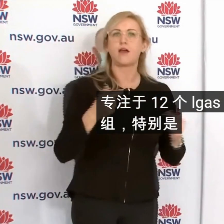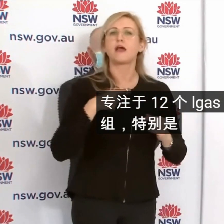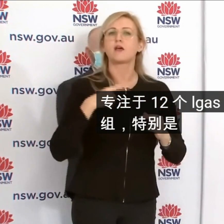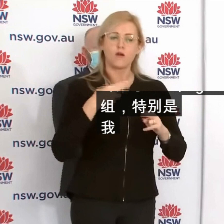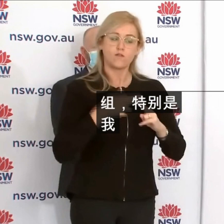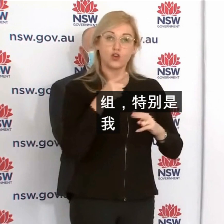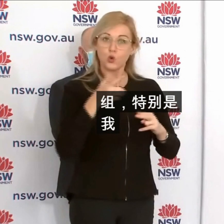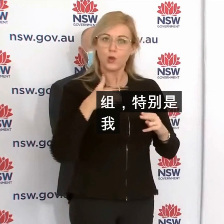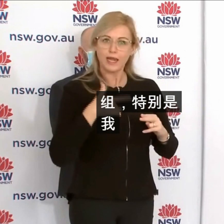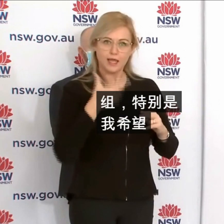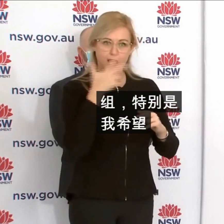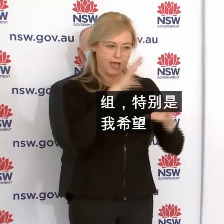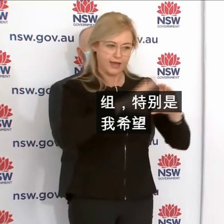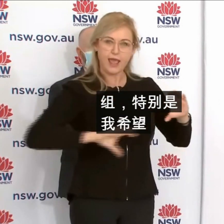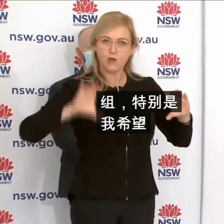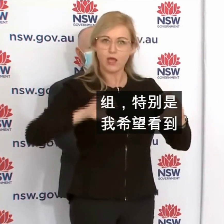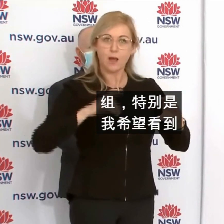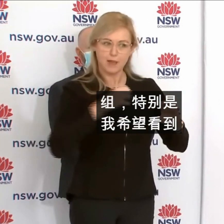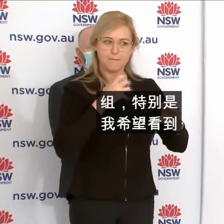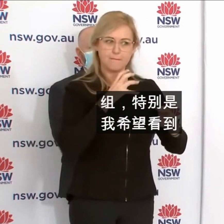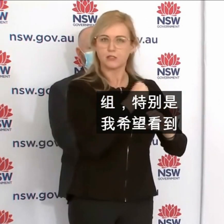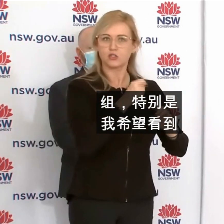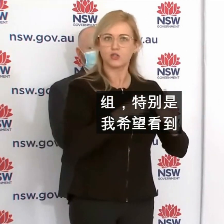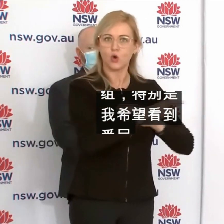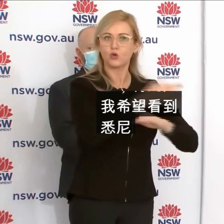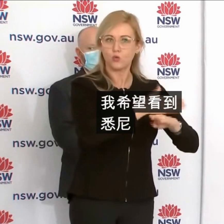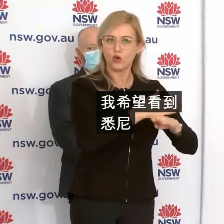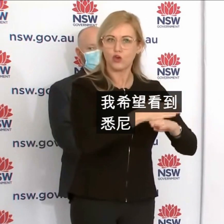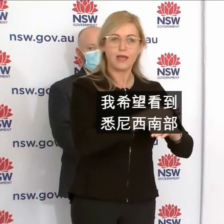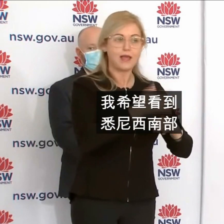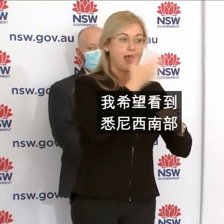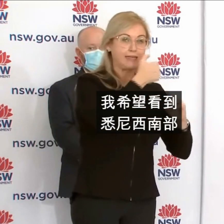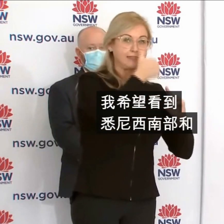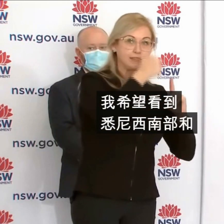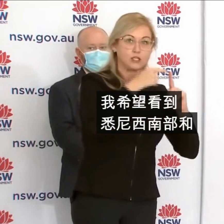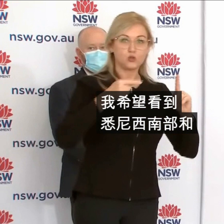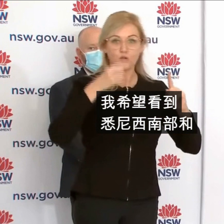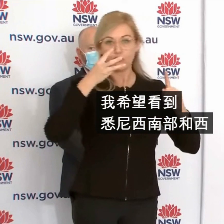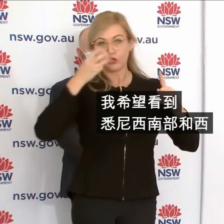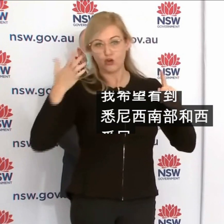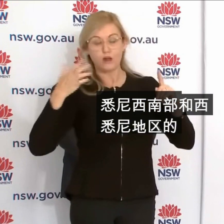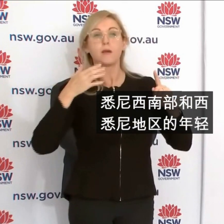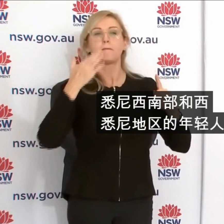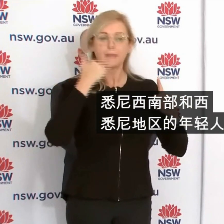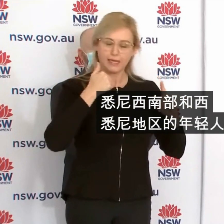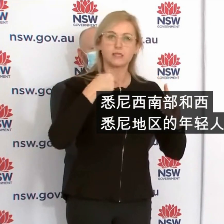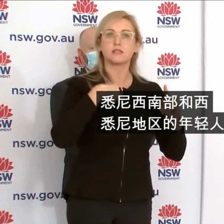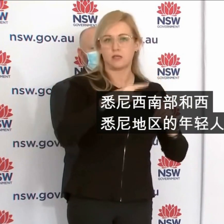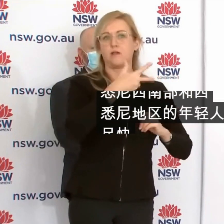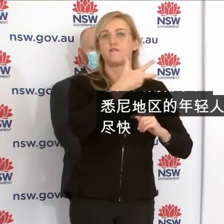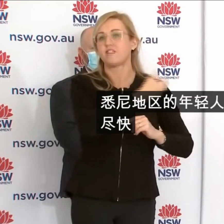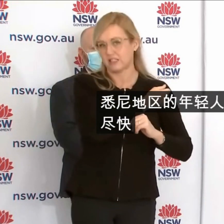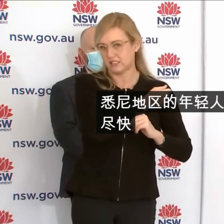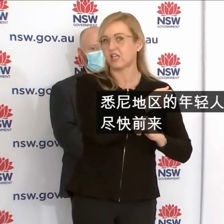And particularly, I want to see that the young people from the southwestern Sydney and western Sydney